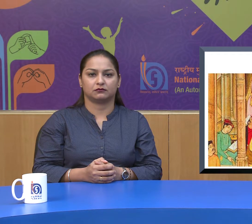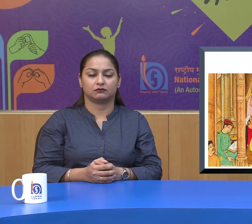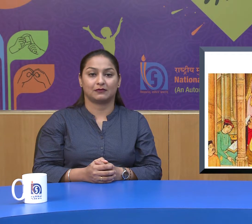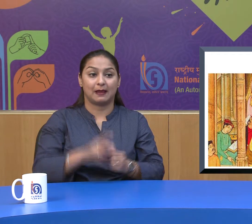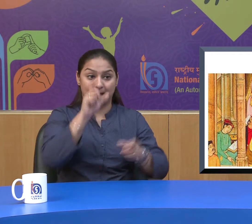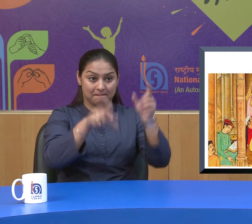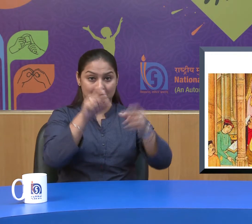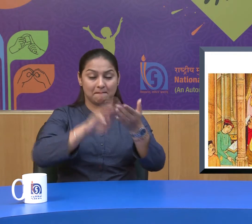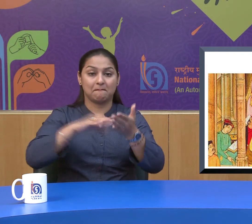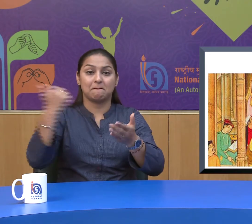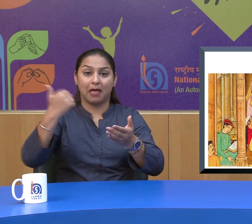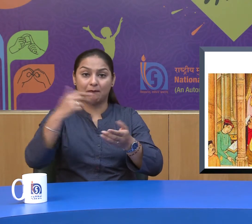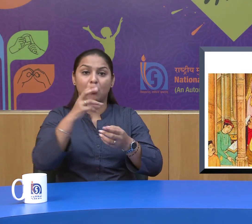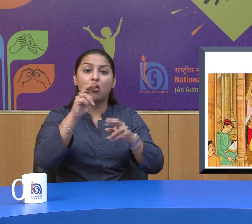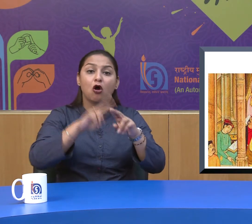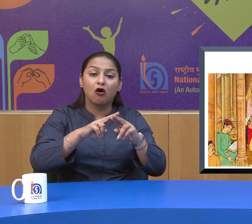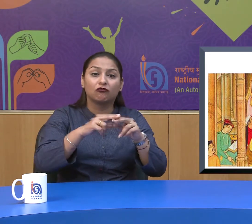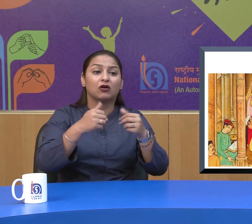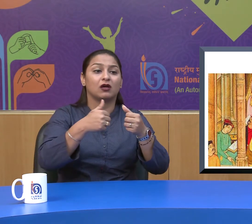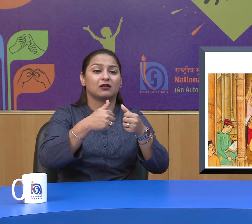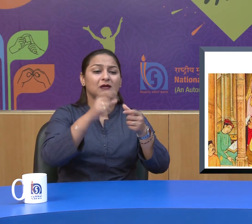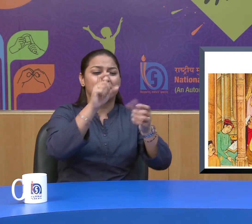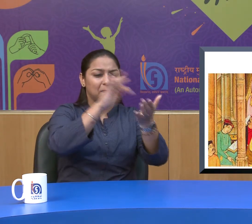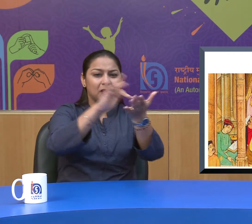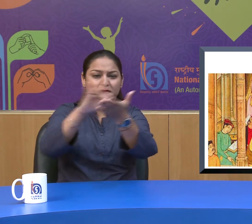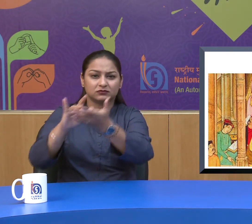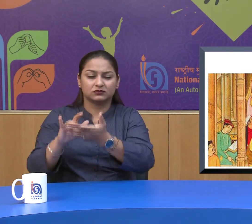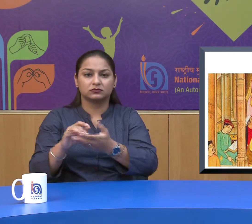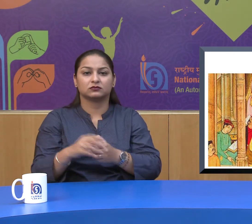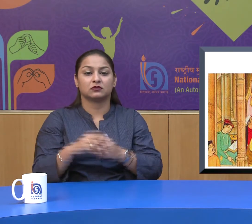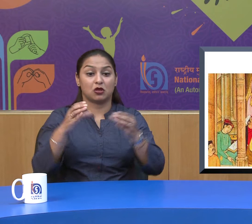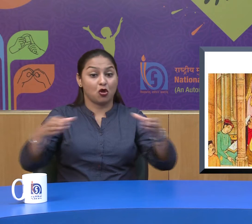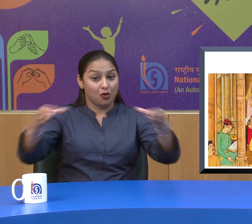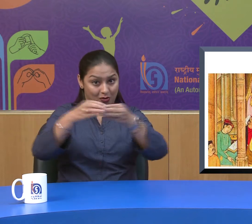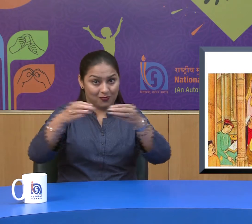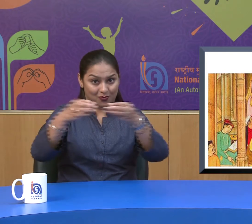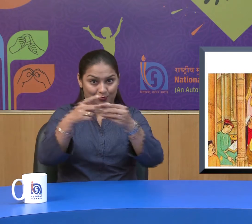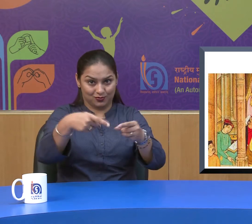members of the aristocracy and benevolent contributors.